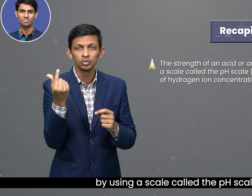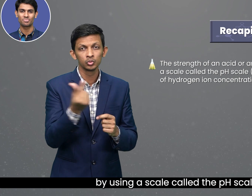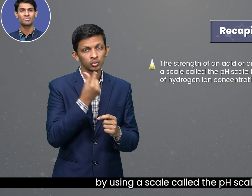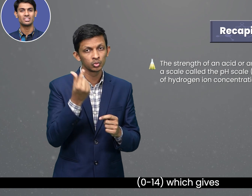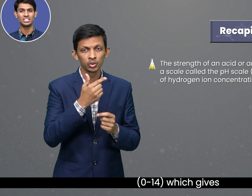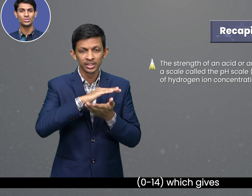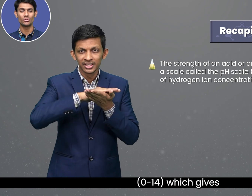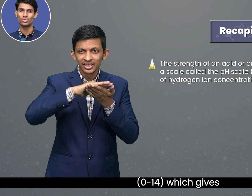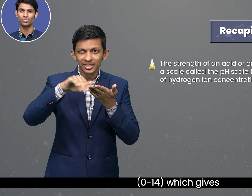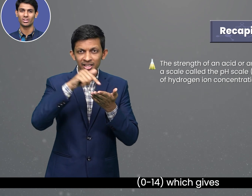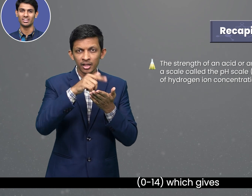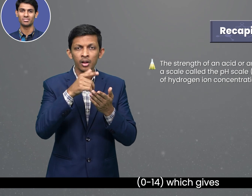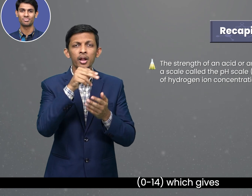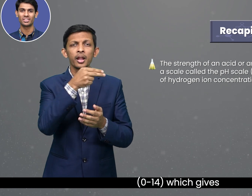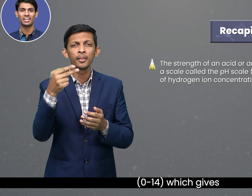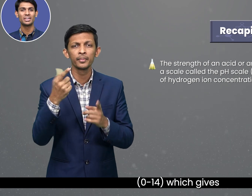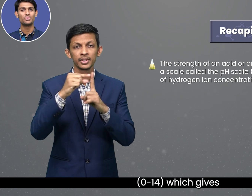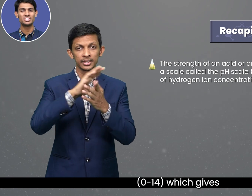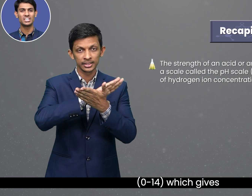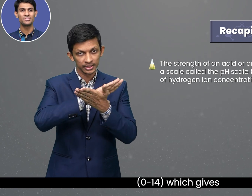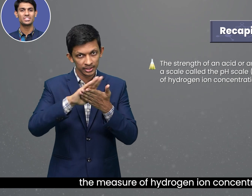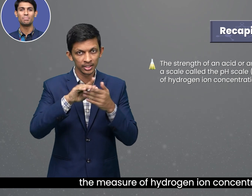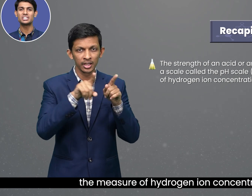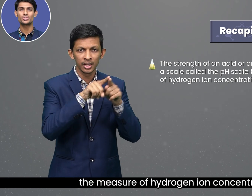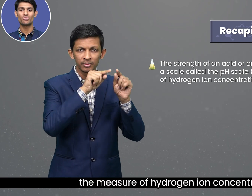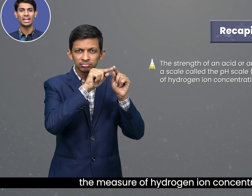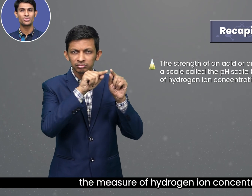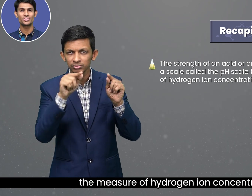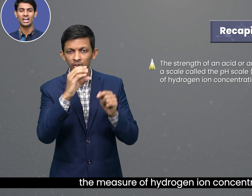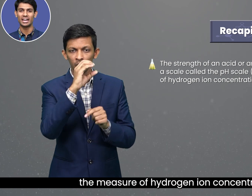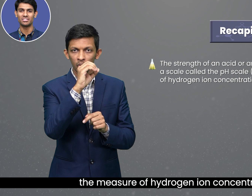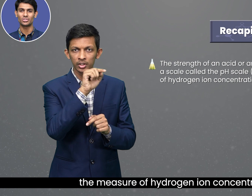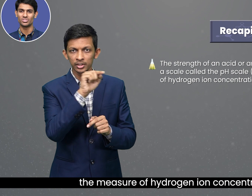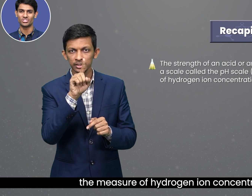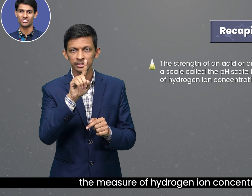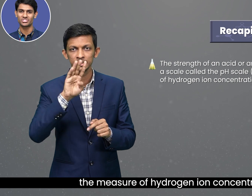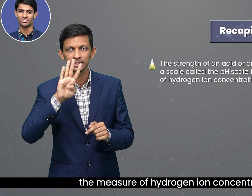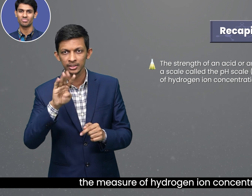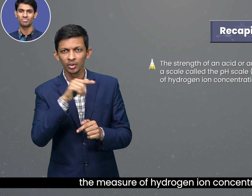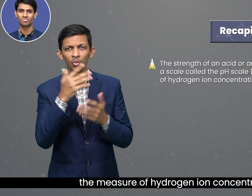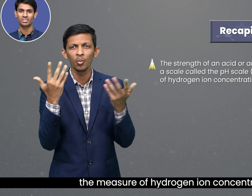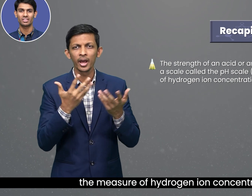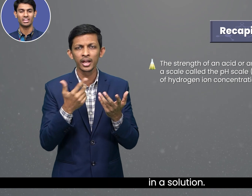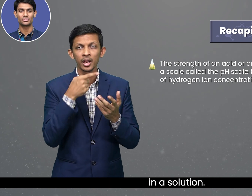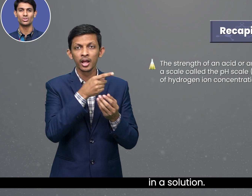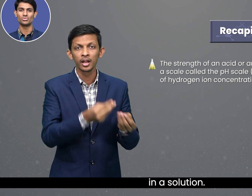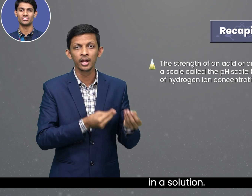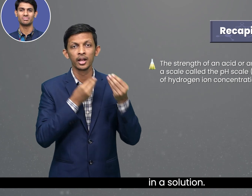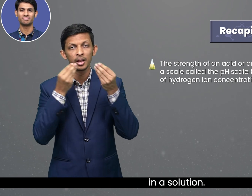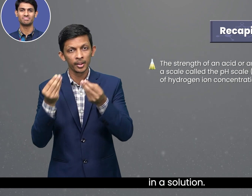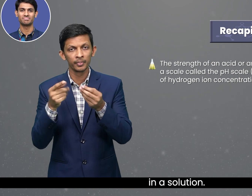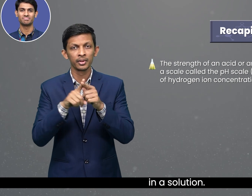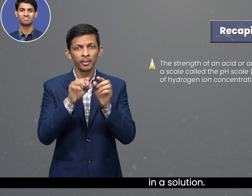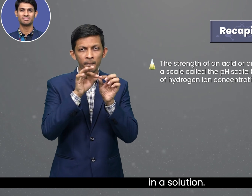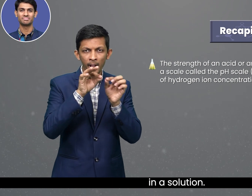scale 0 to 14, which gives the measure of hydrogen ion concentration in a solution.